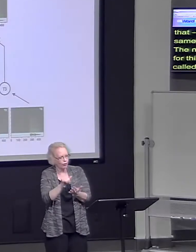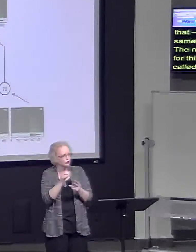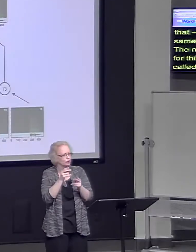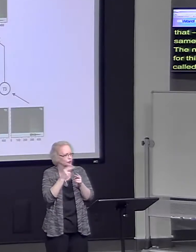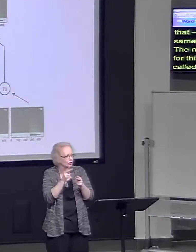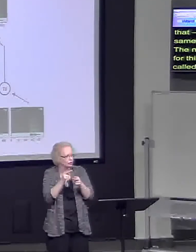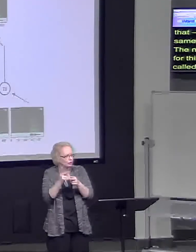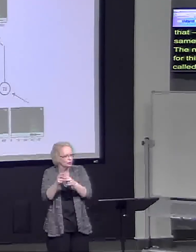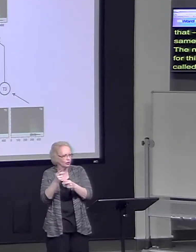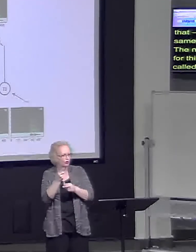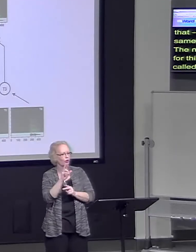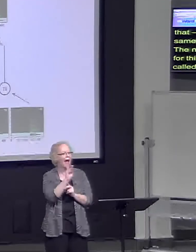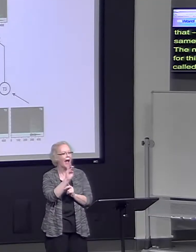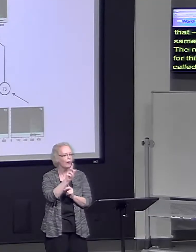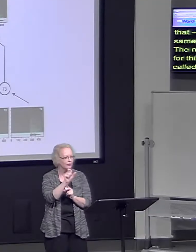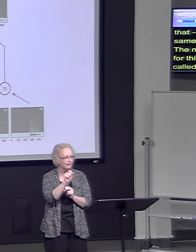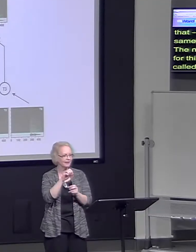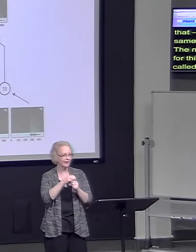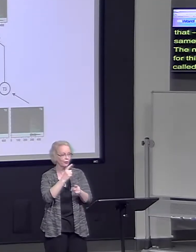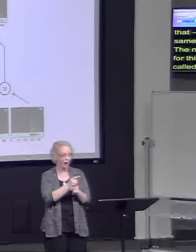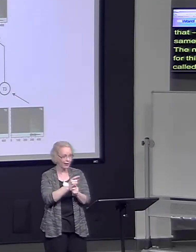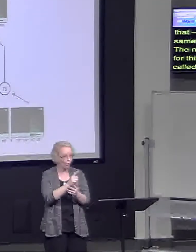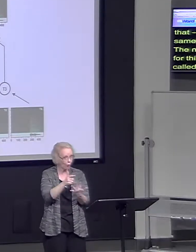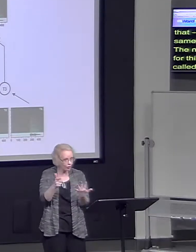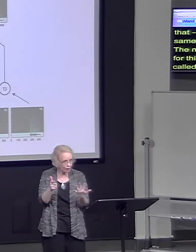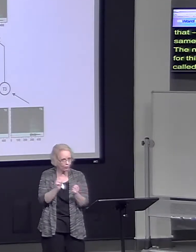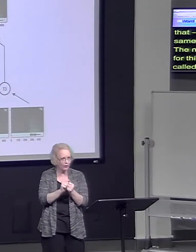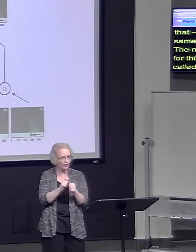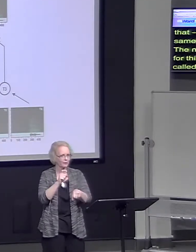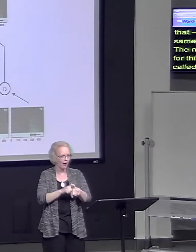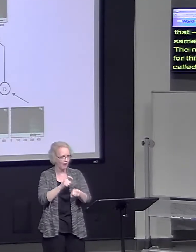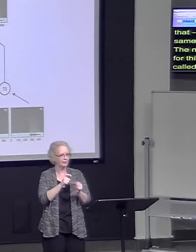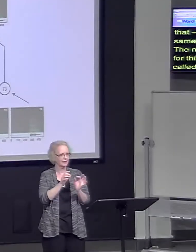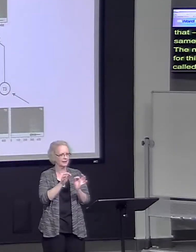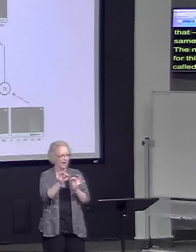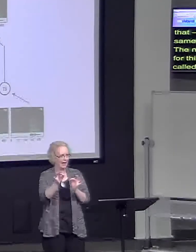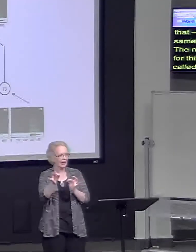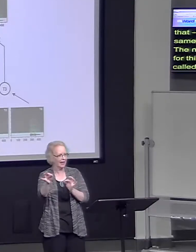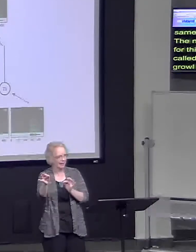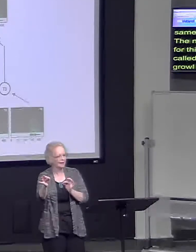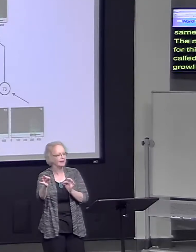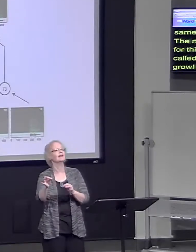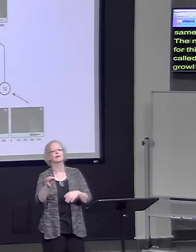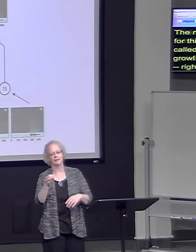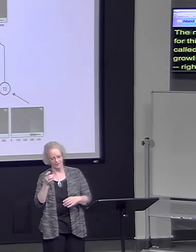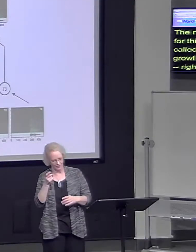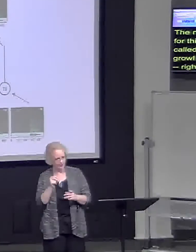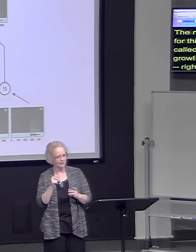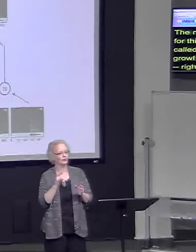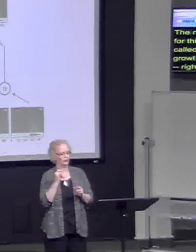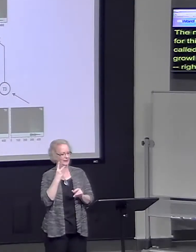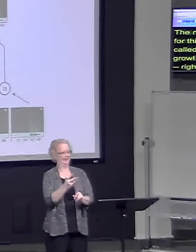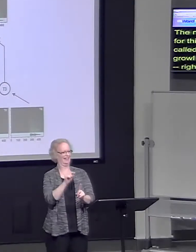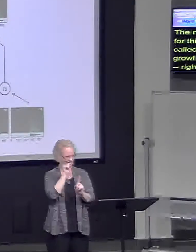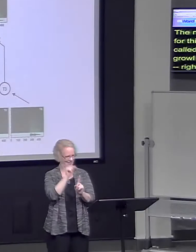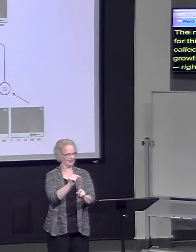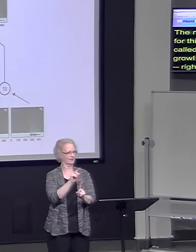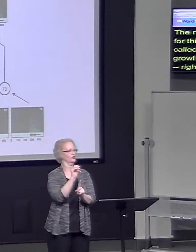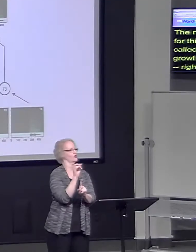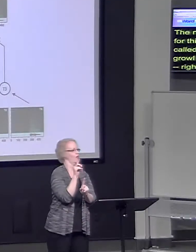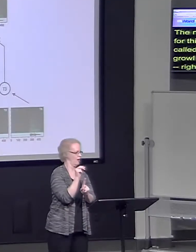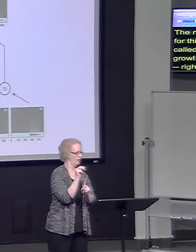them, in the right order and with the right time delays, so you get a neuron that is selective to the call. So